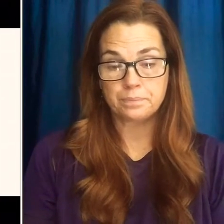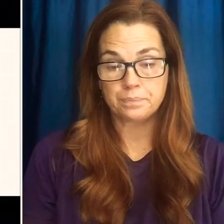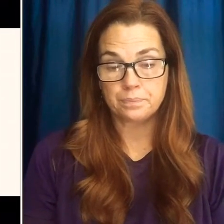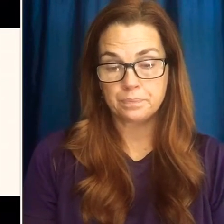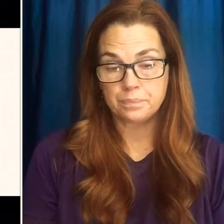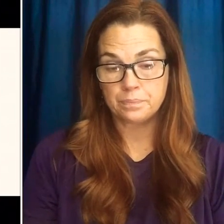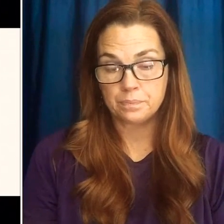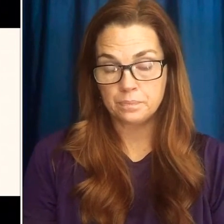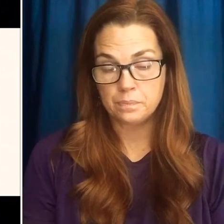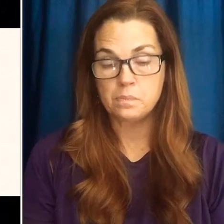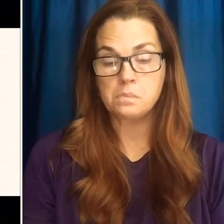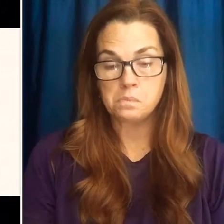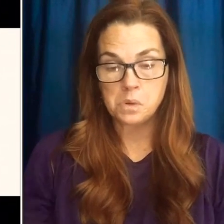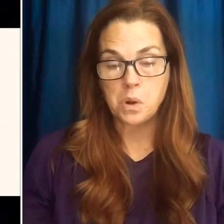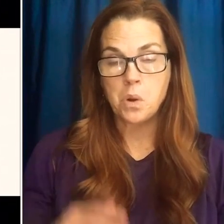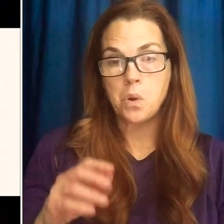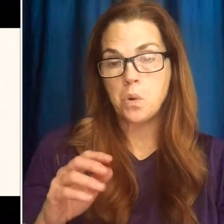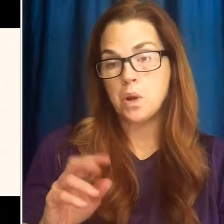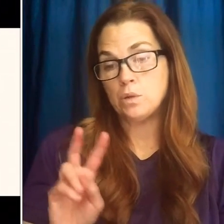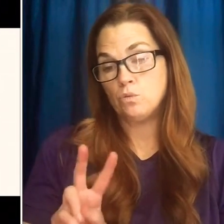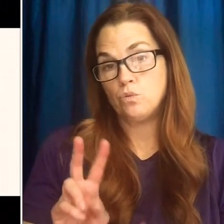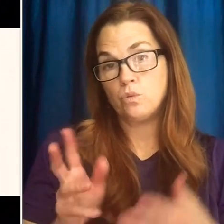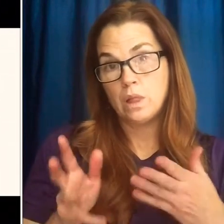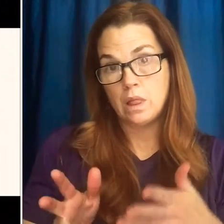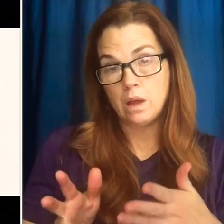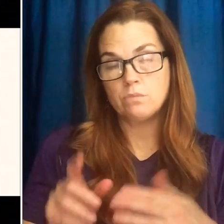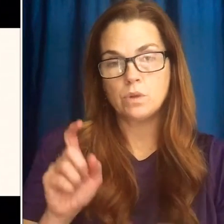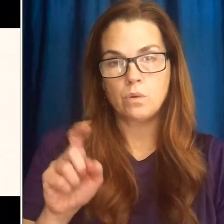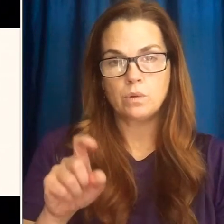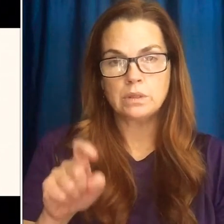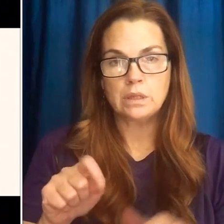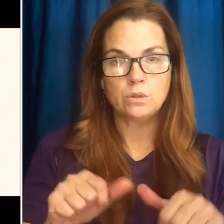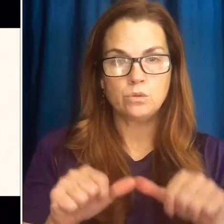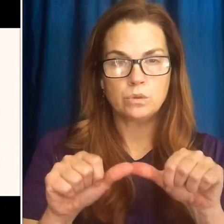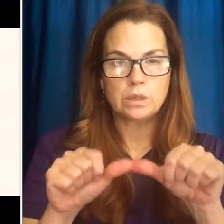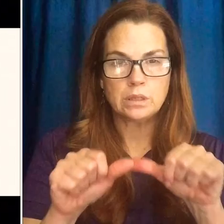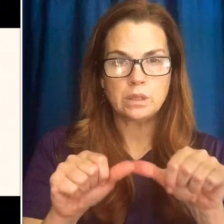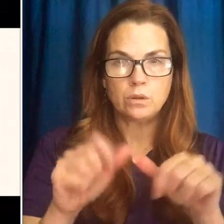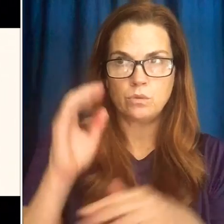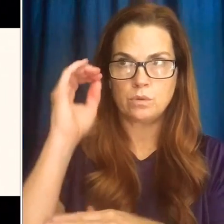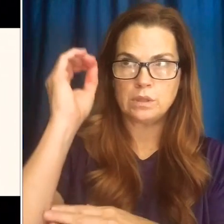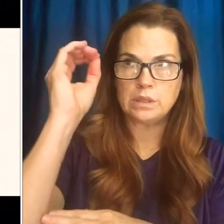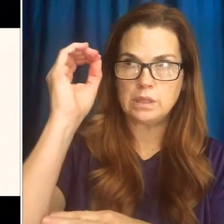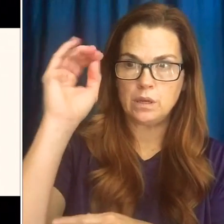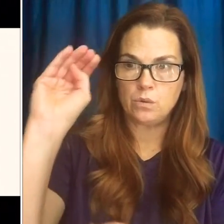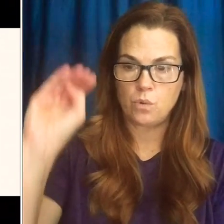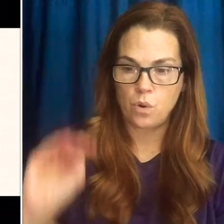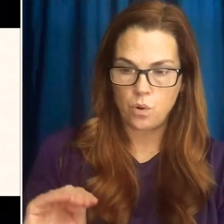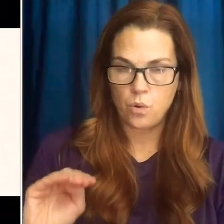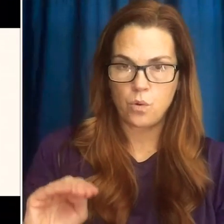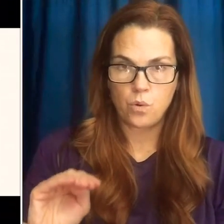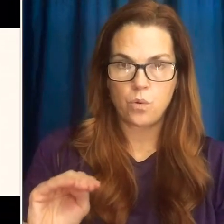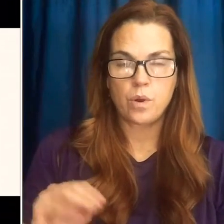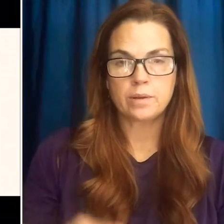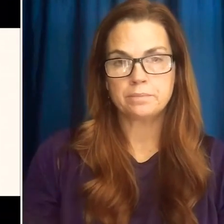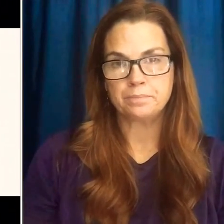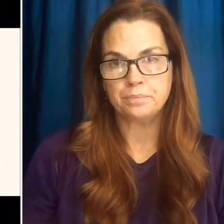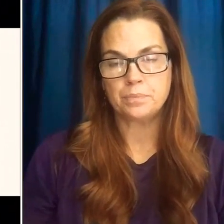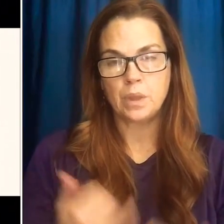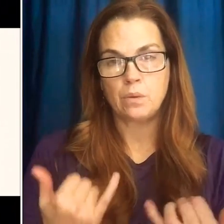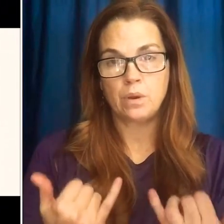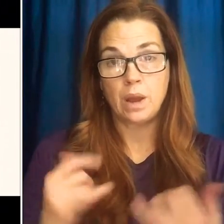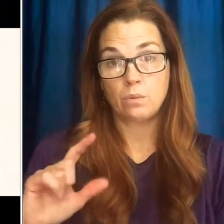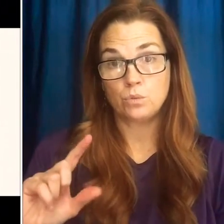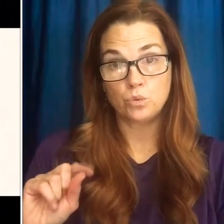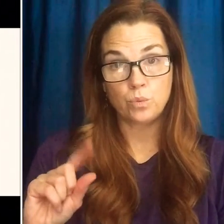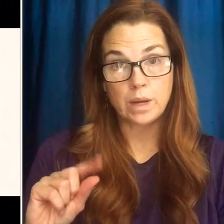add numbers, zeros in this case, to the end of my dividend so that I continue to have something to bring